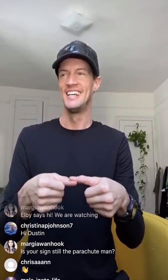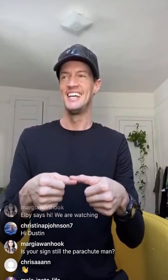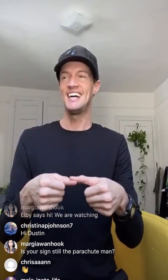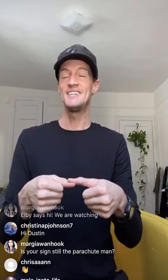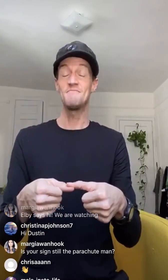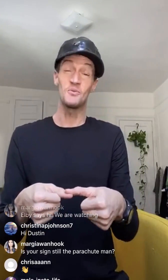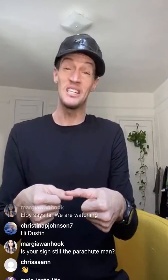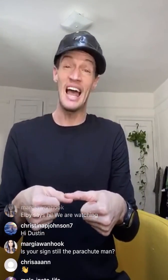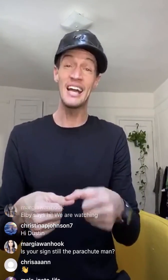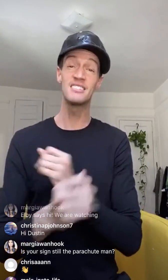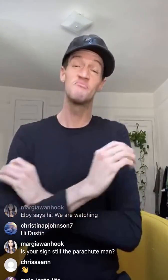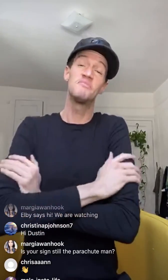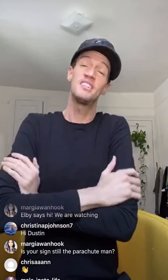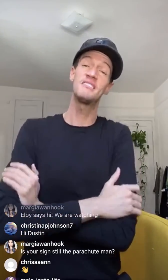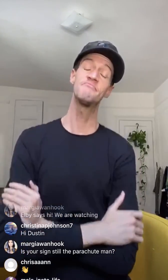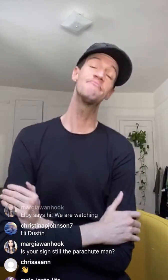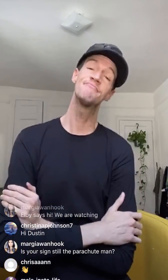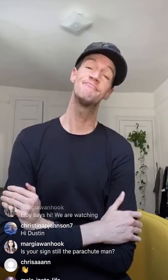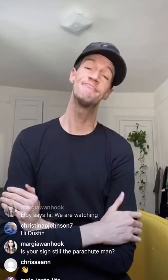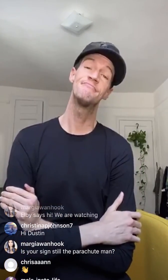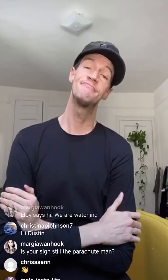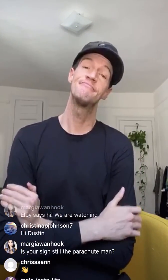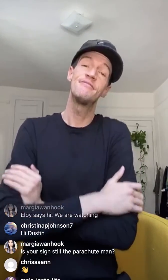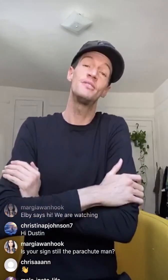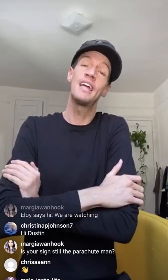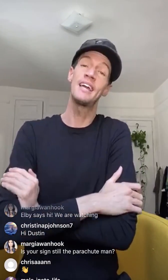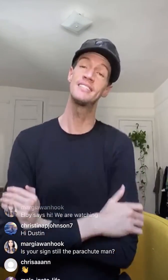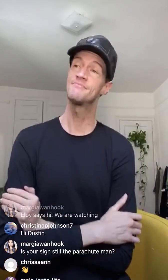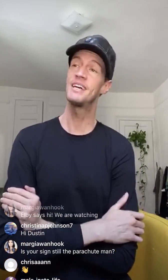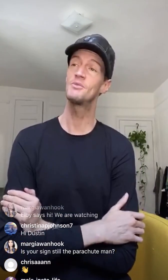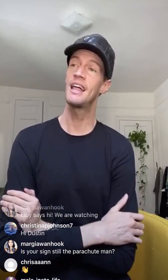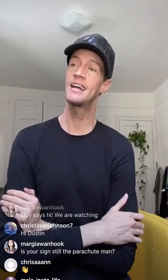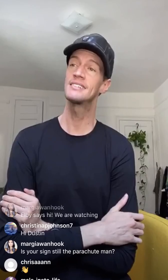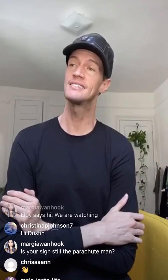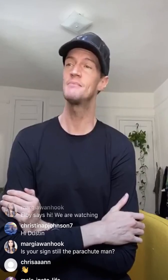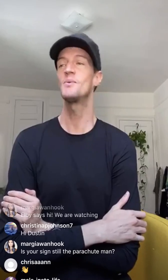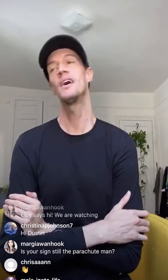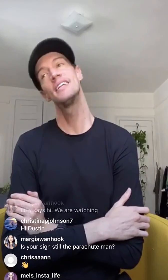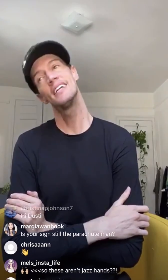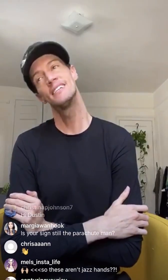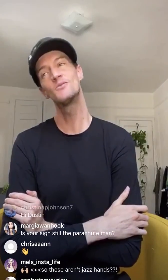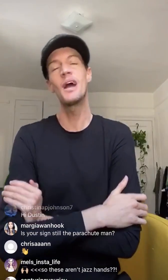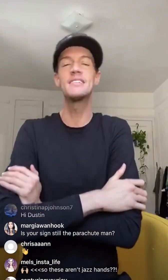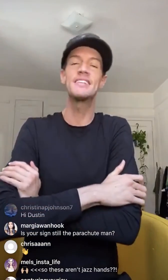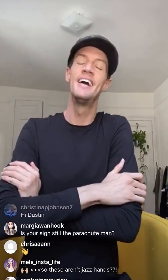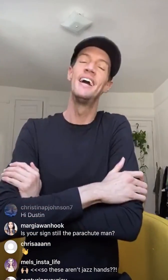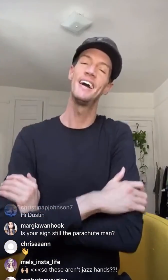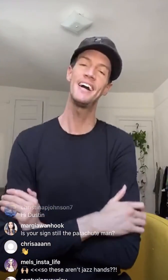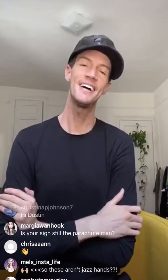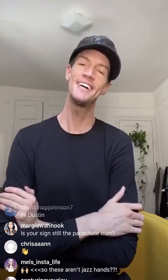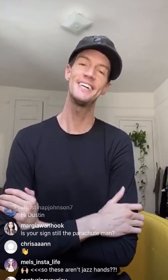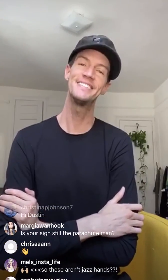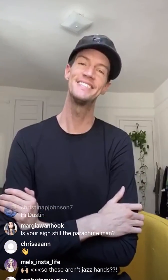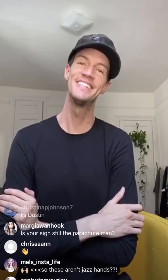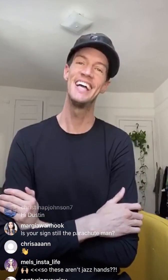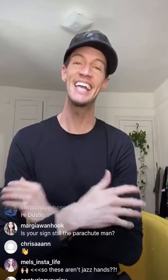Next sign is stay. So that thumb can kind of control the other one. So we're going to stay here. We're going to stay